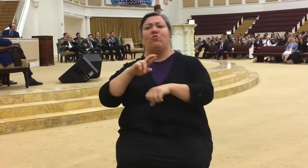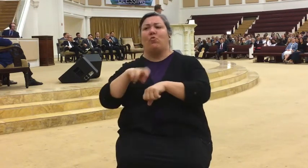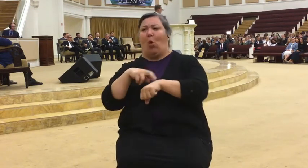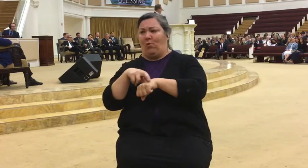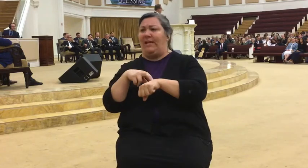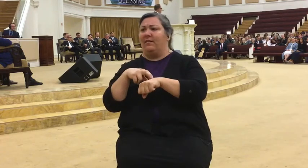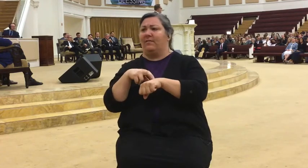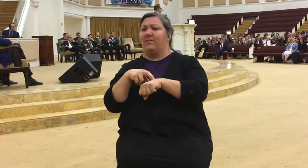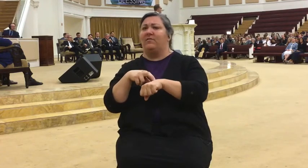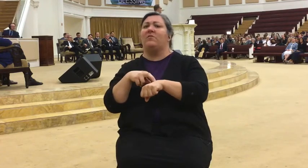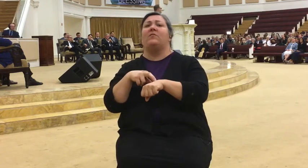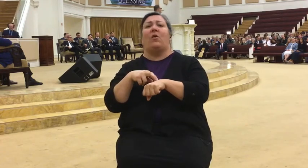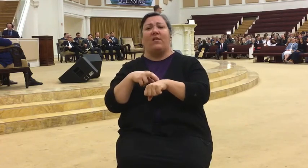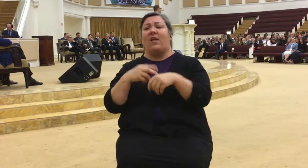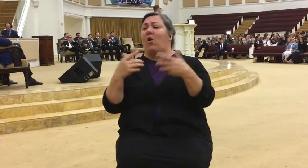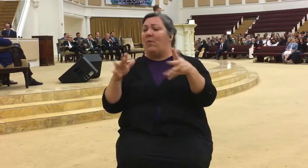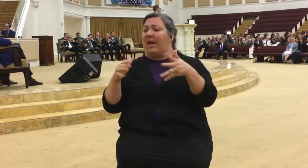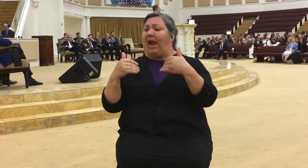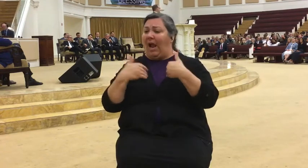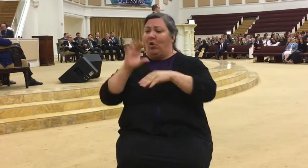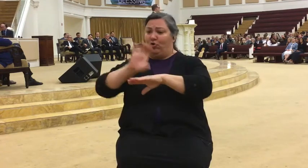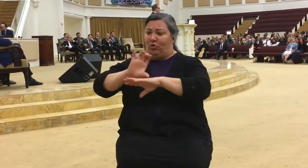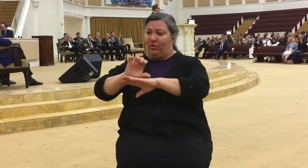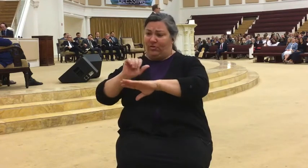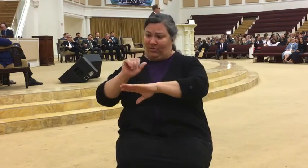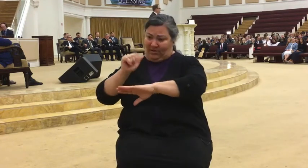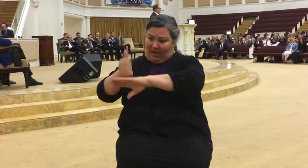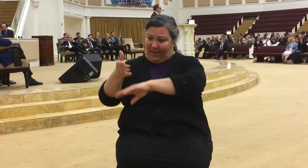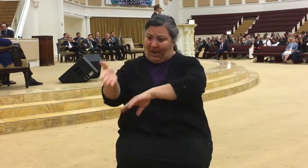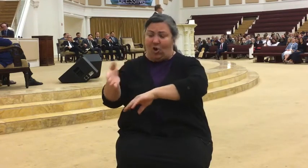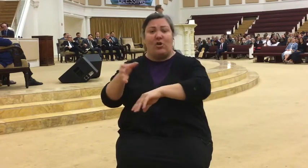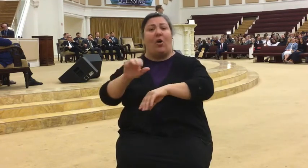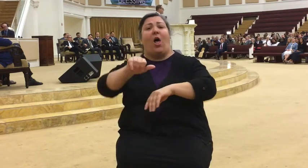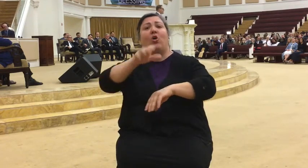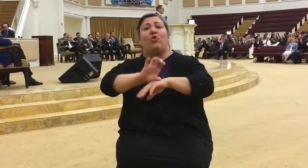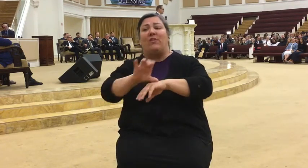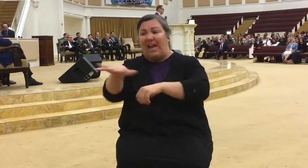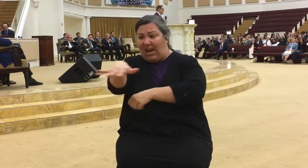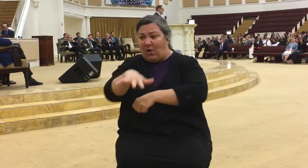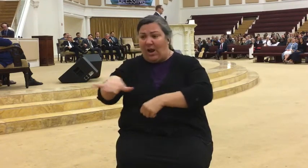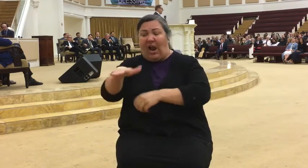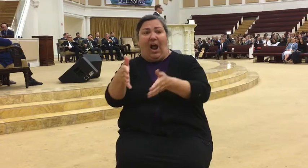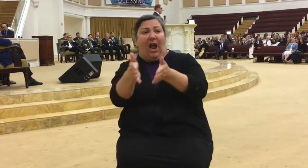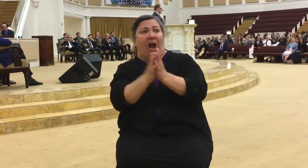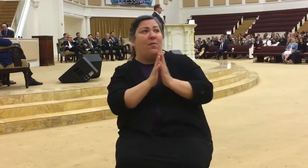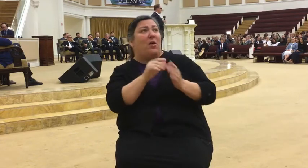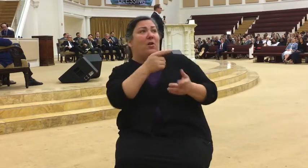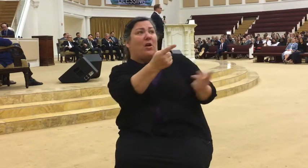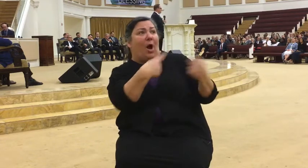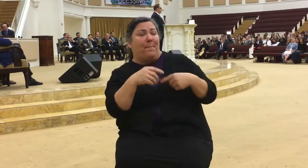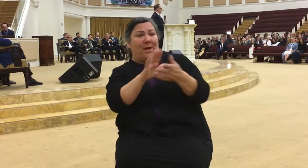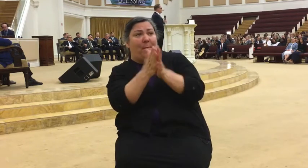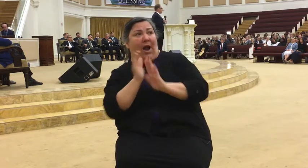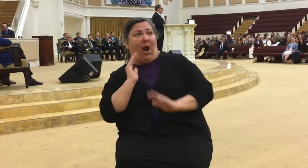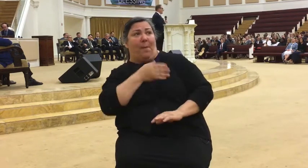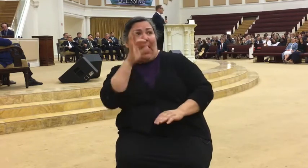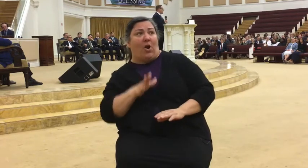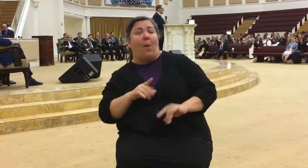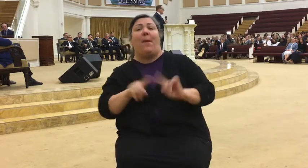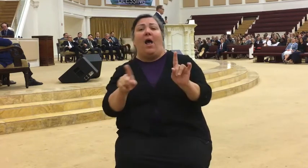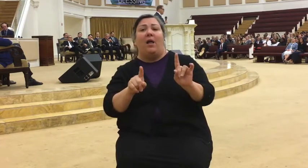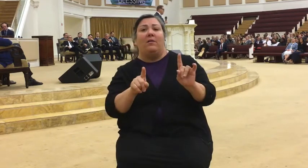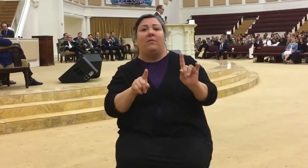of ministry. Already churches were asking for them to pastor their churches, but they felt the call of God to go